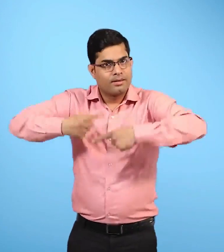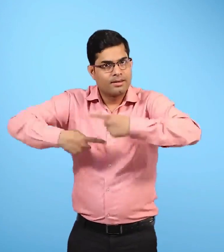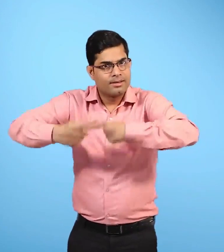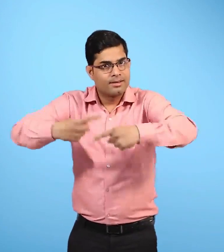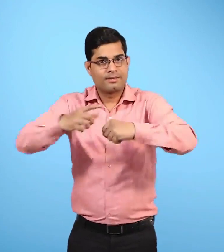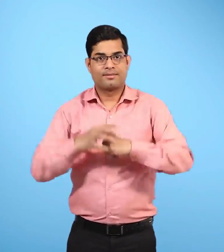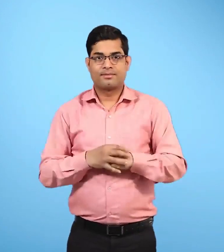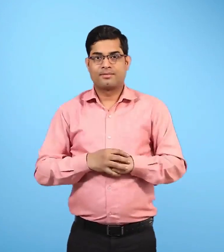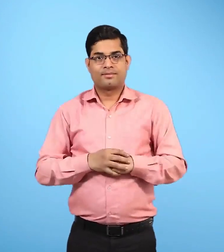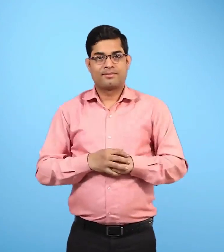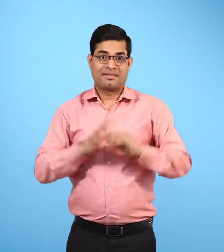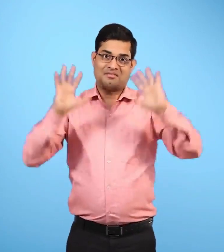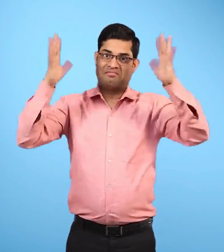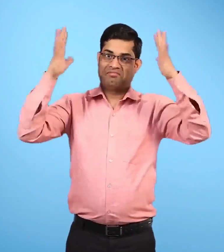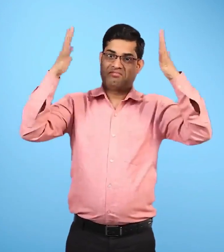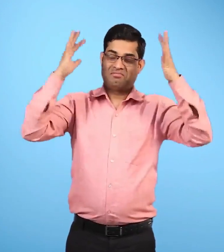regular. Cheerful.